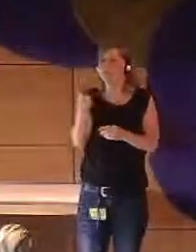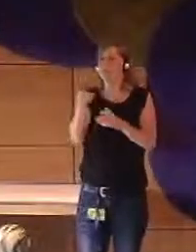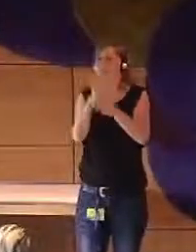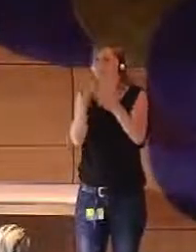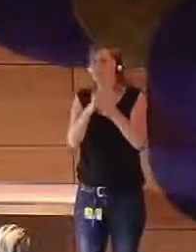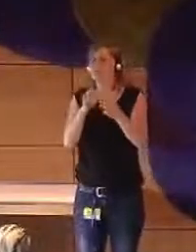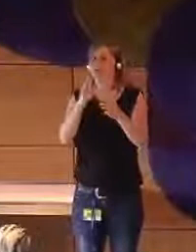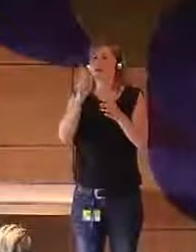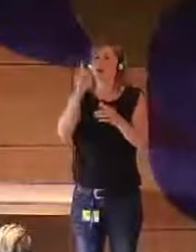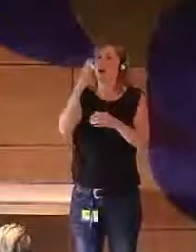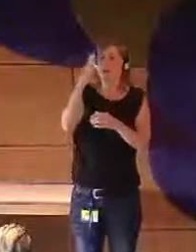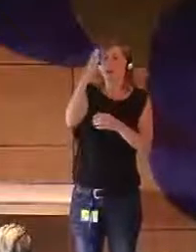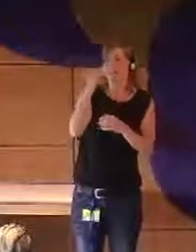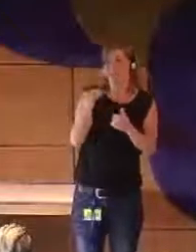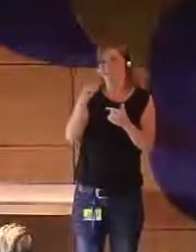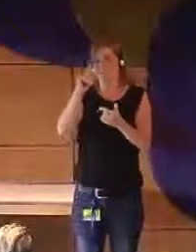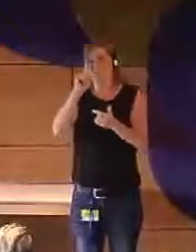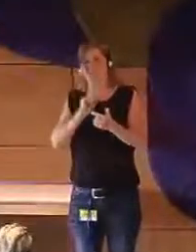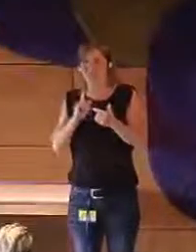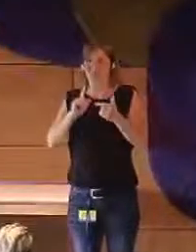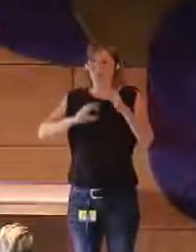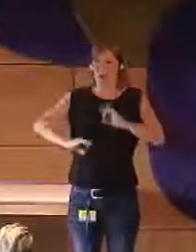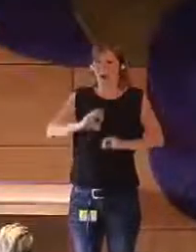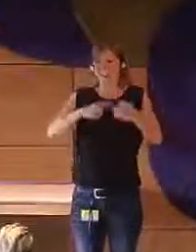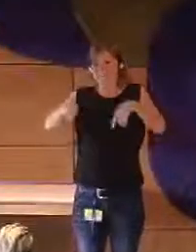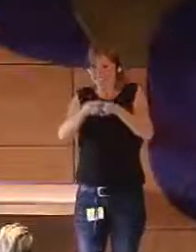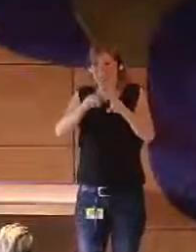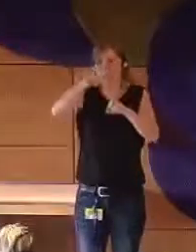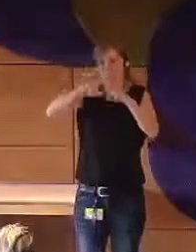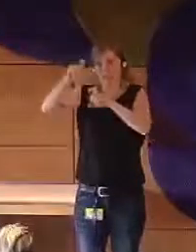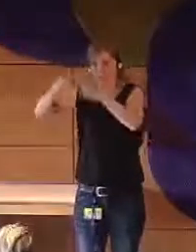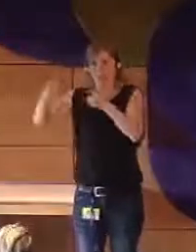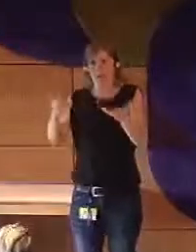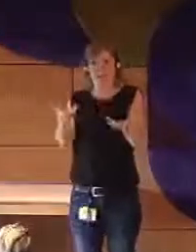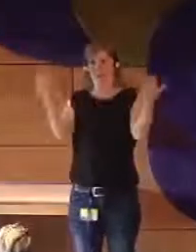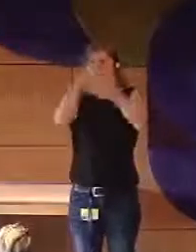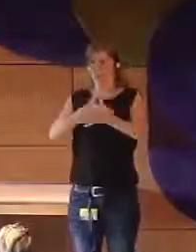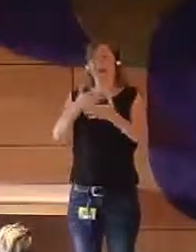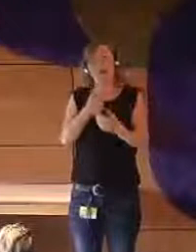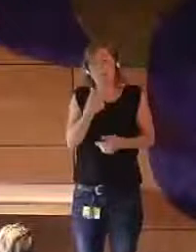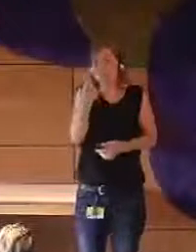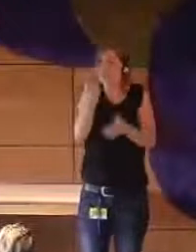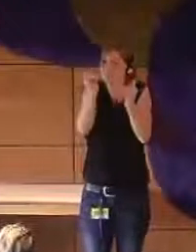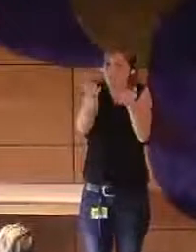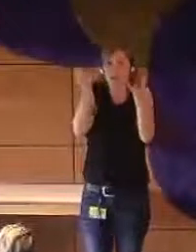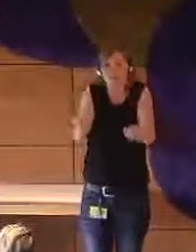you're absolutely correct, because they have the testicles, and they also have a brain.